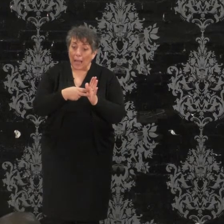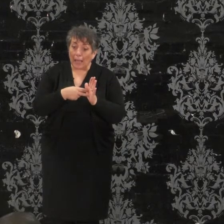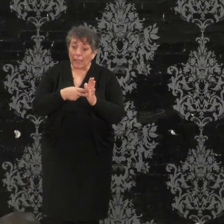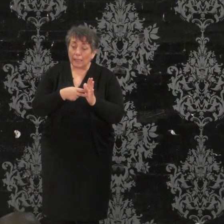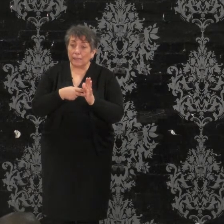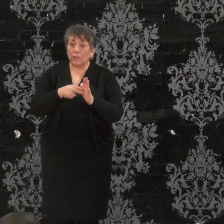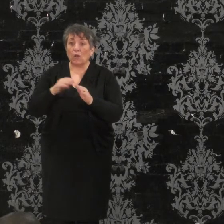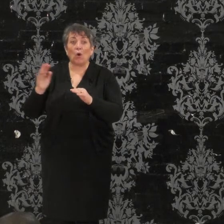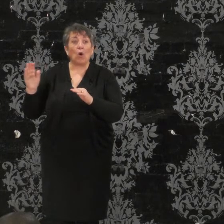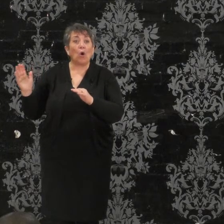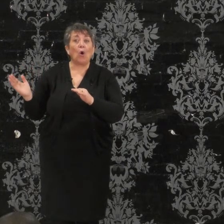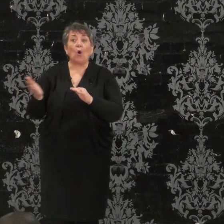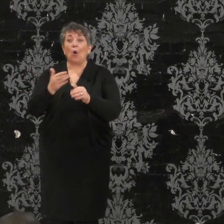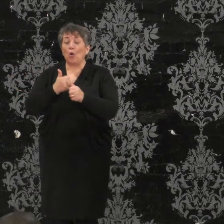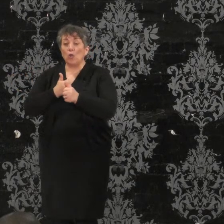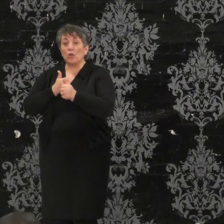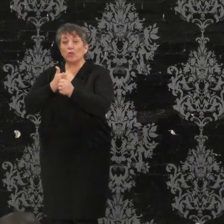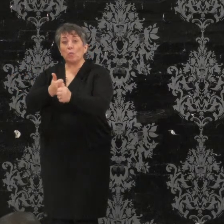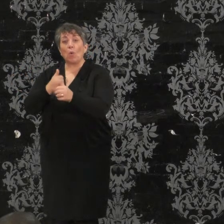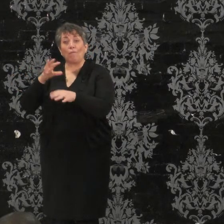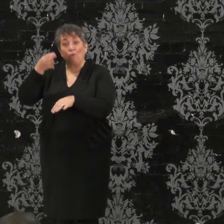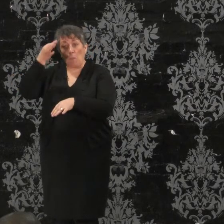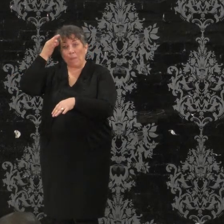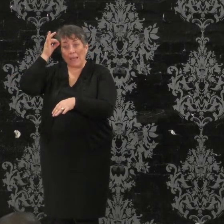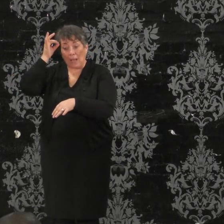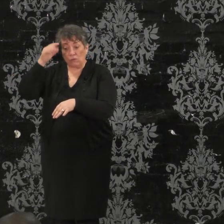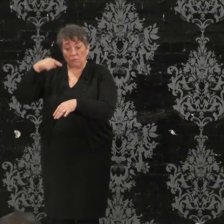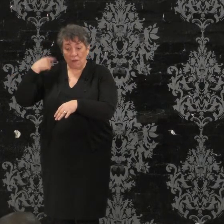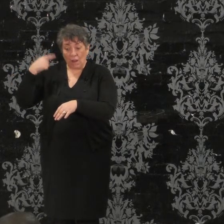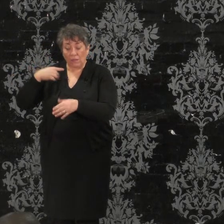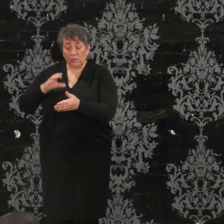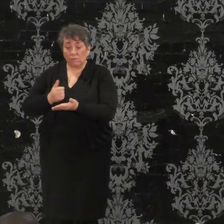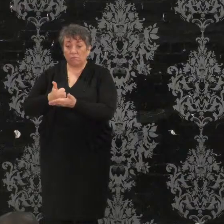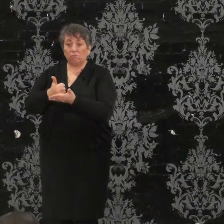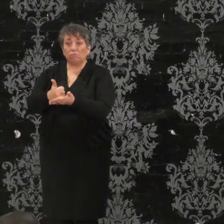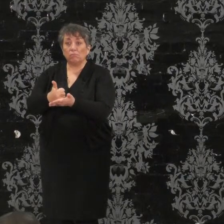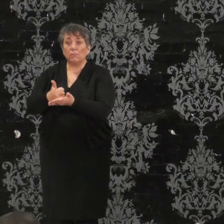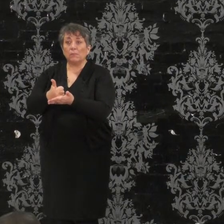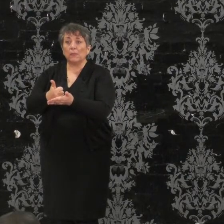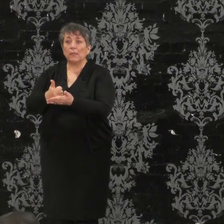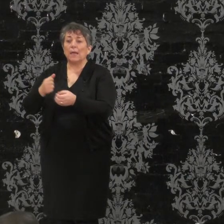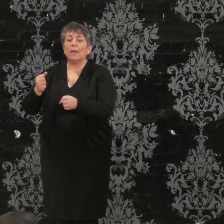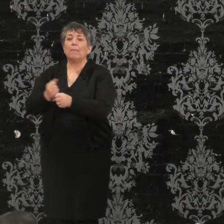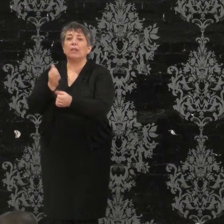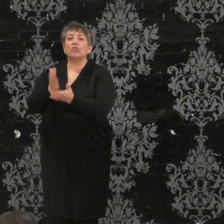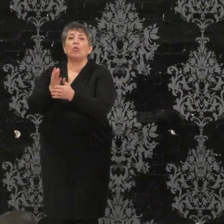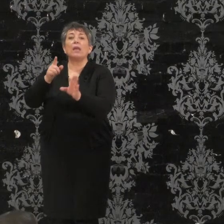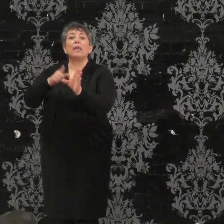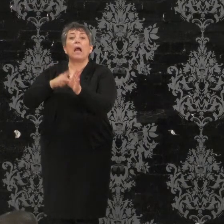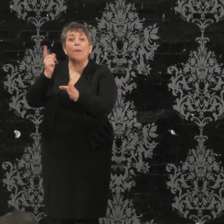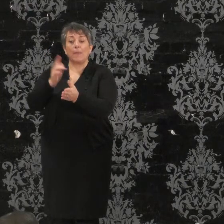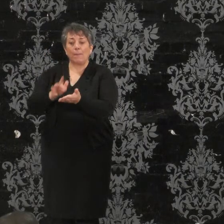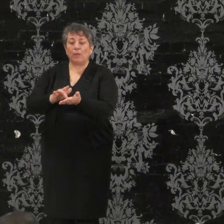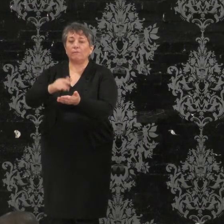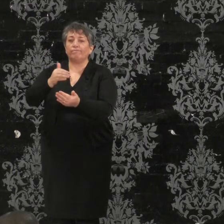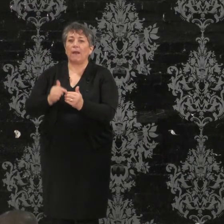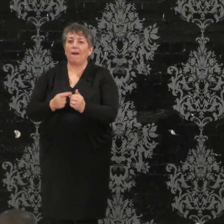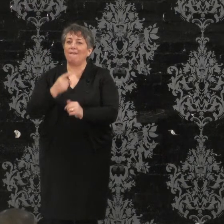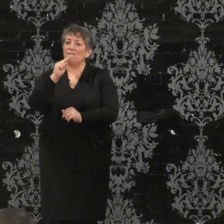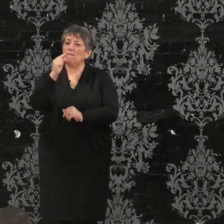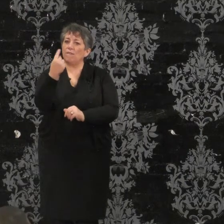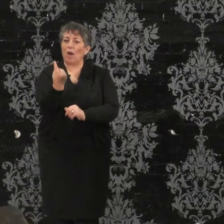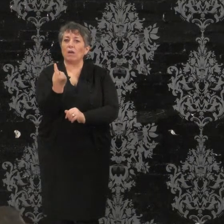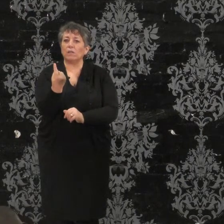we're providing from City Hall, putting young people first, and more help from the government,